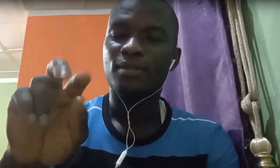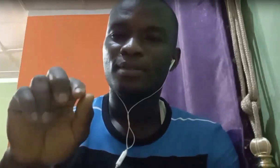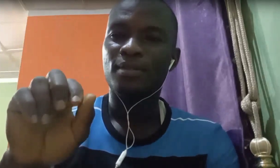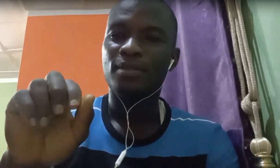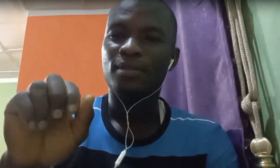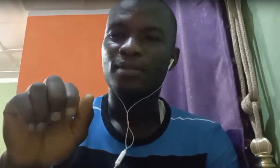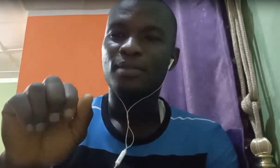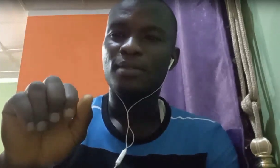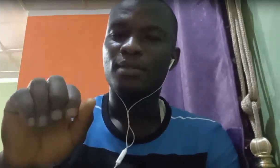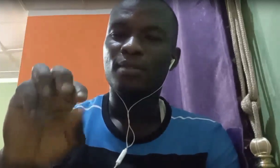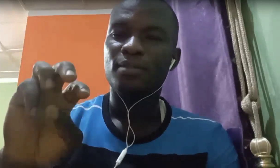X.